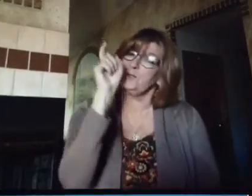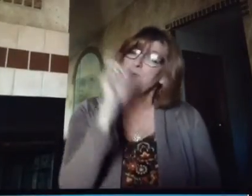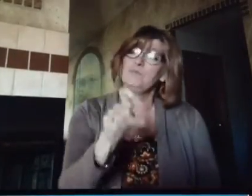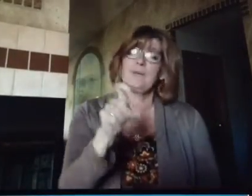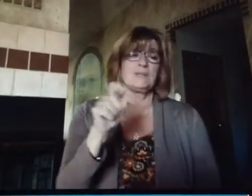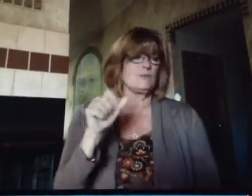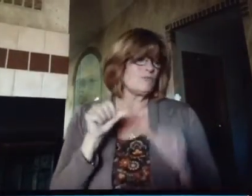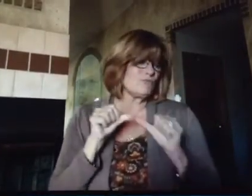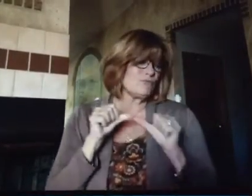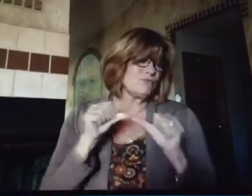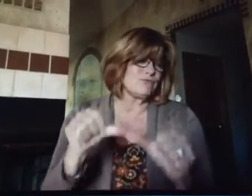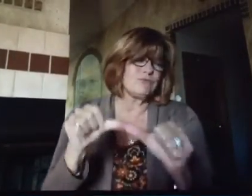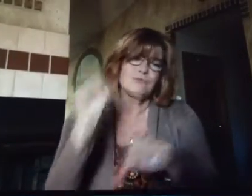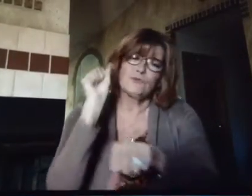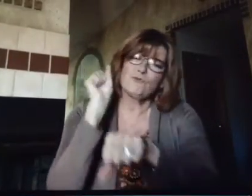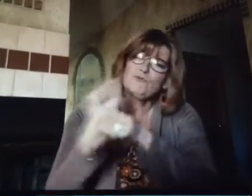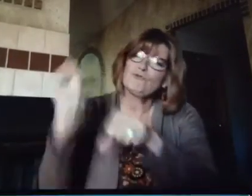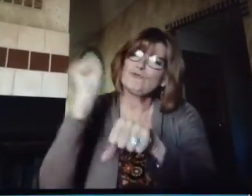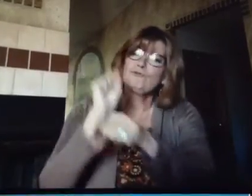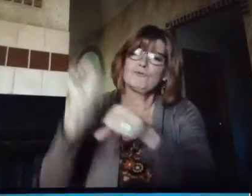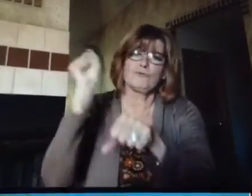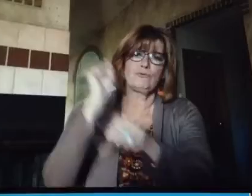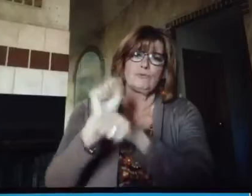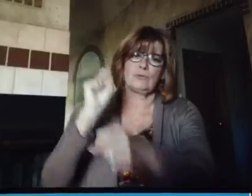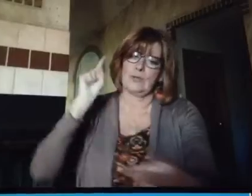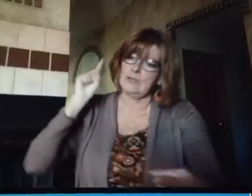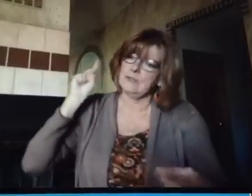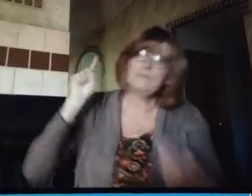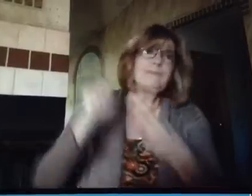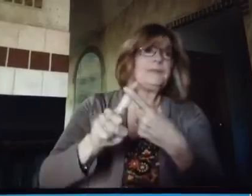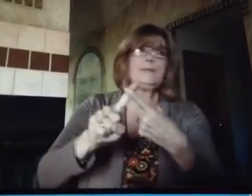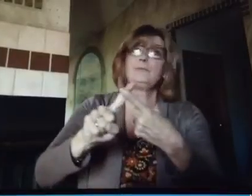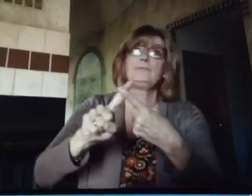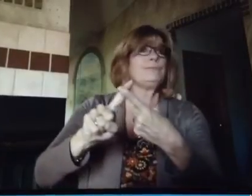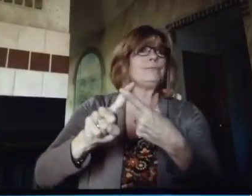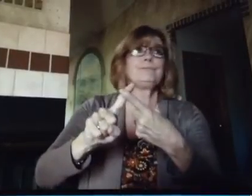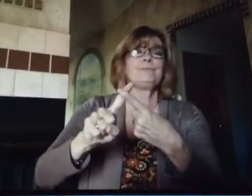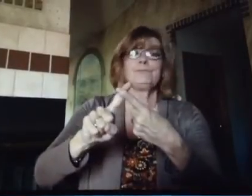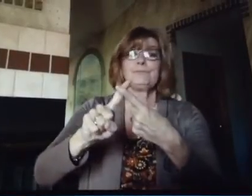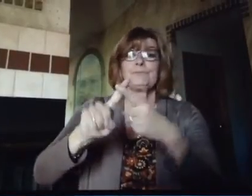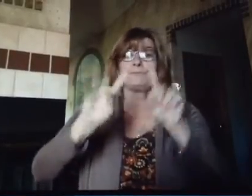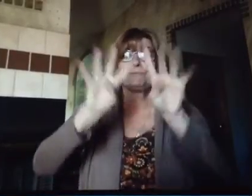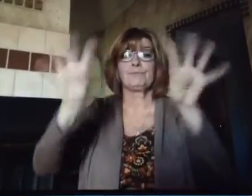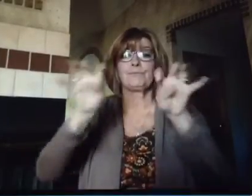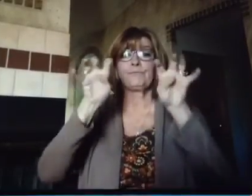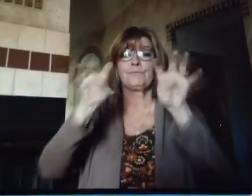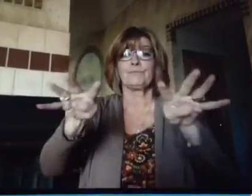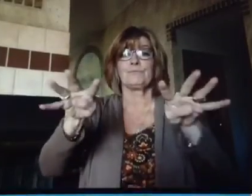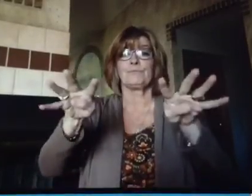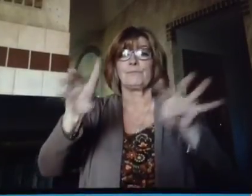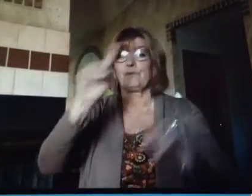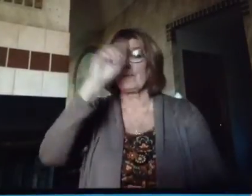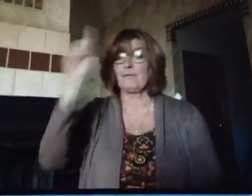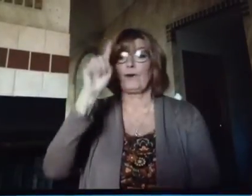So don't just sit down and think that you're done. You need to work really hard